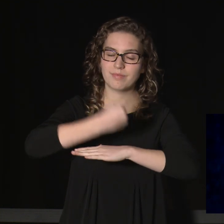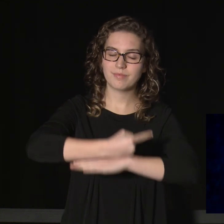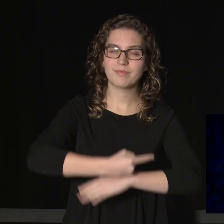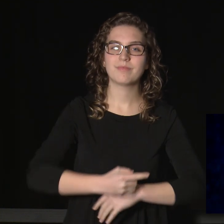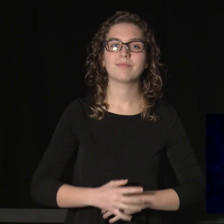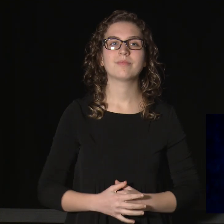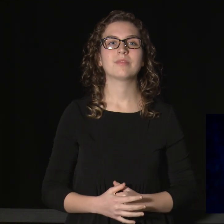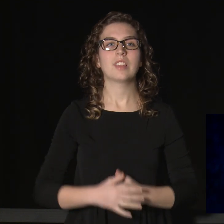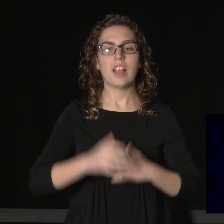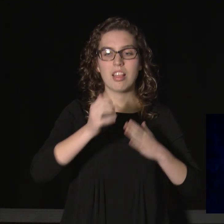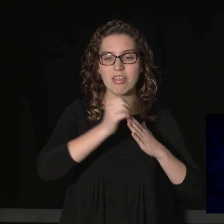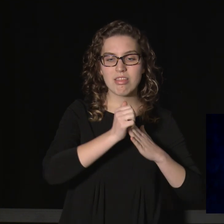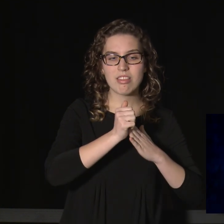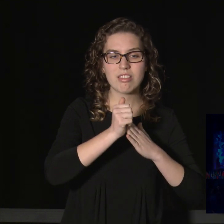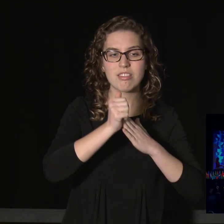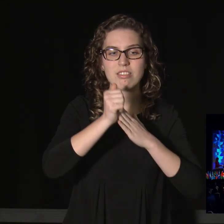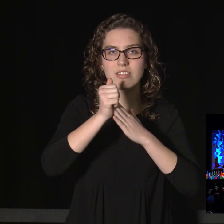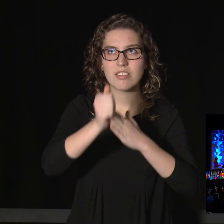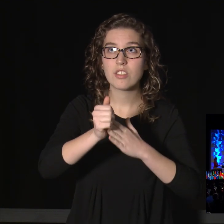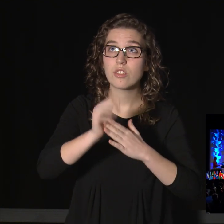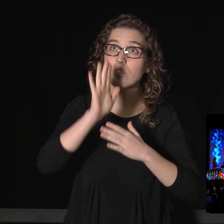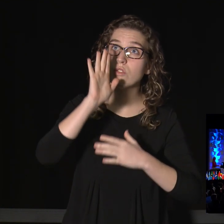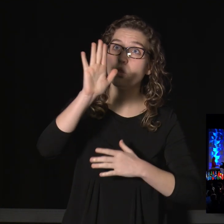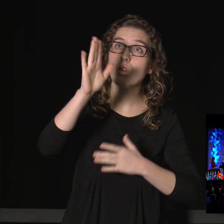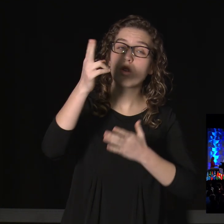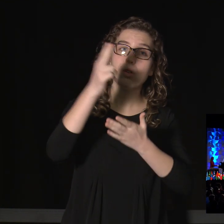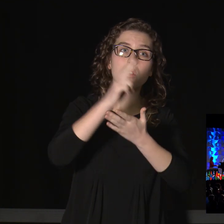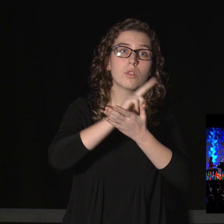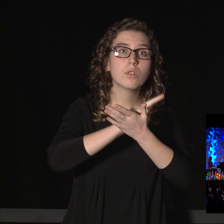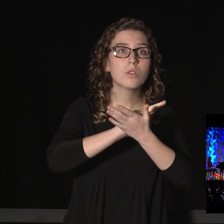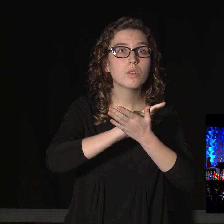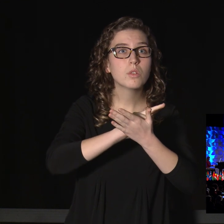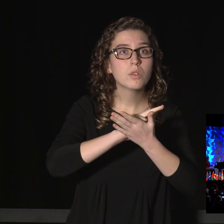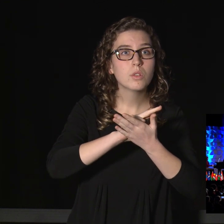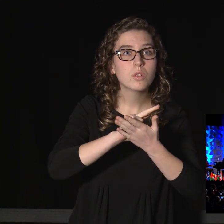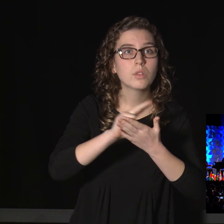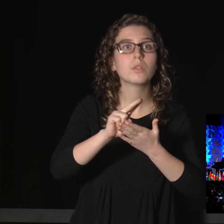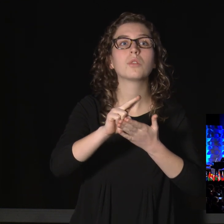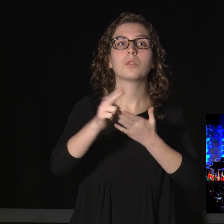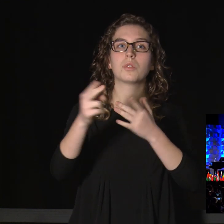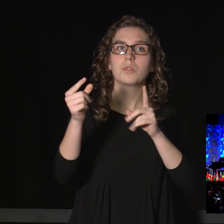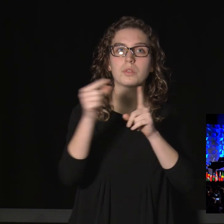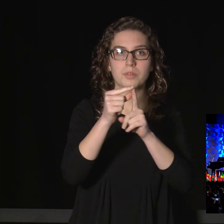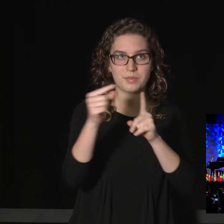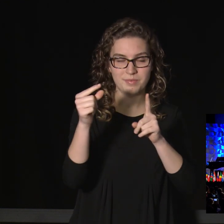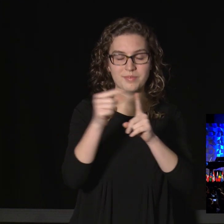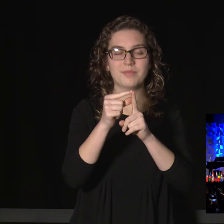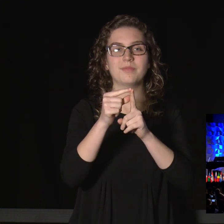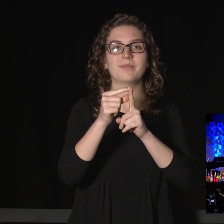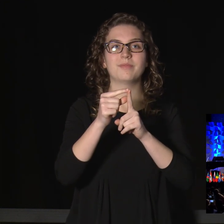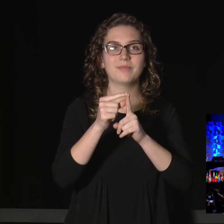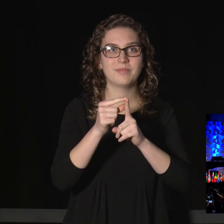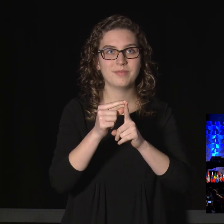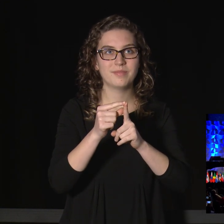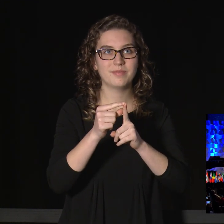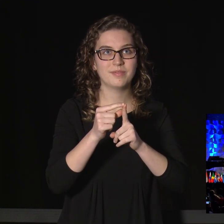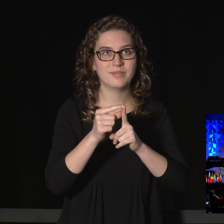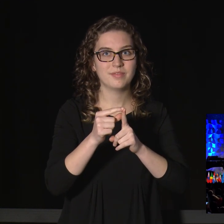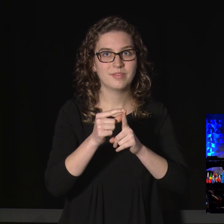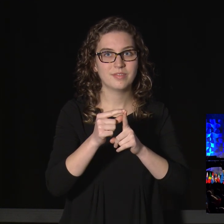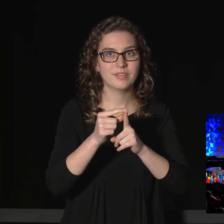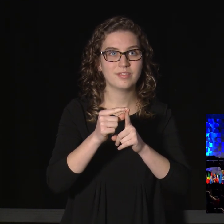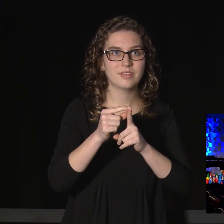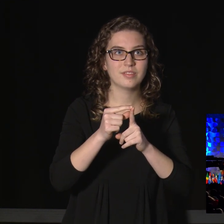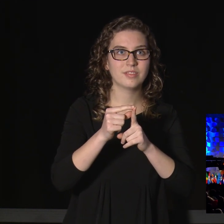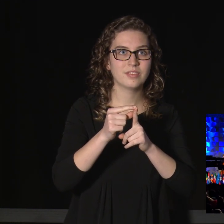Lead us by your holy word, guide